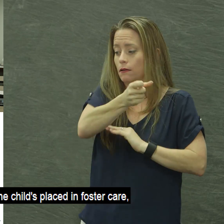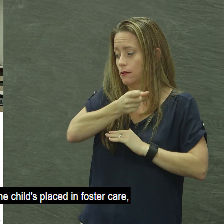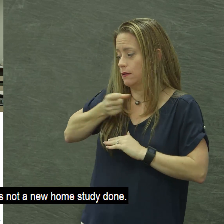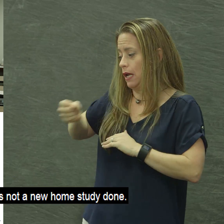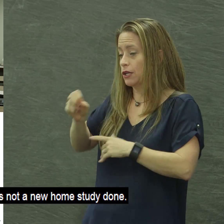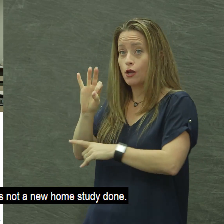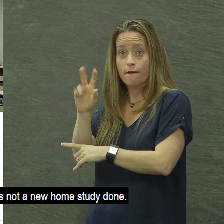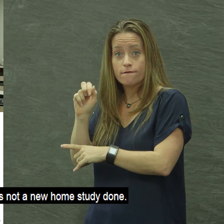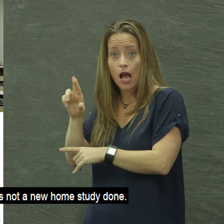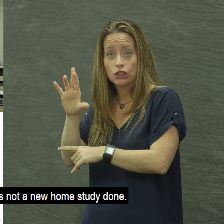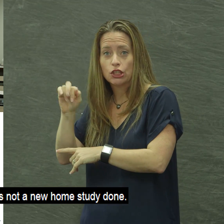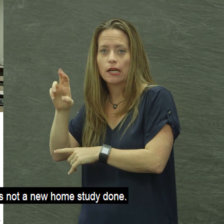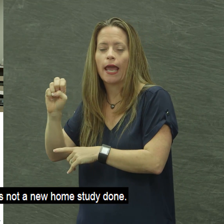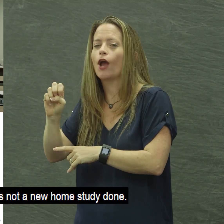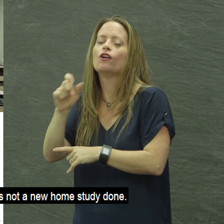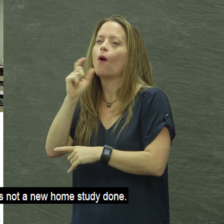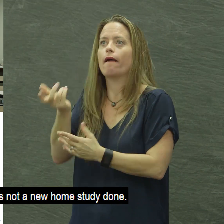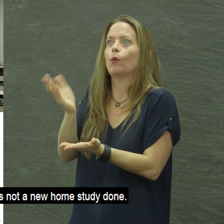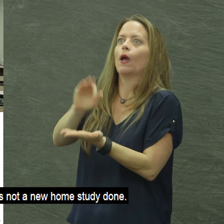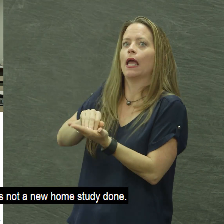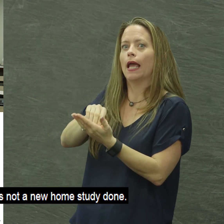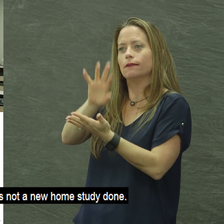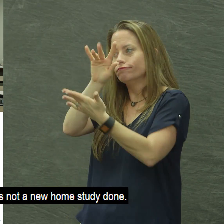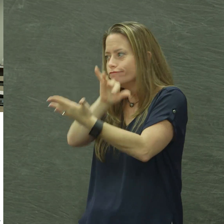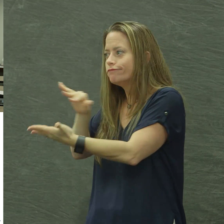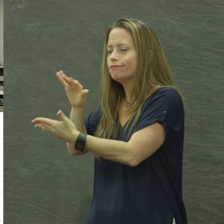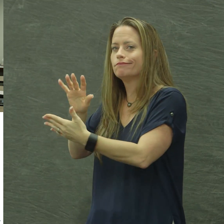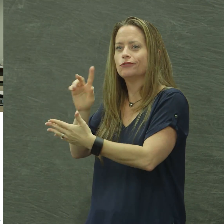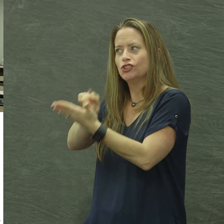there's not a new home study done.